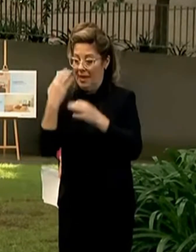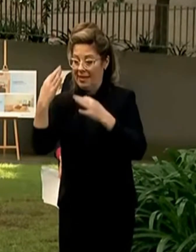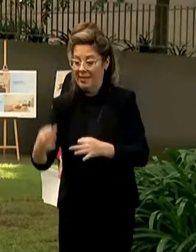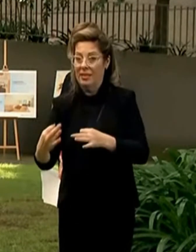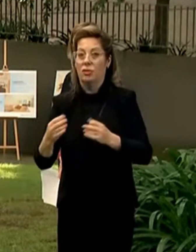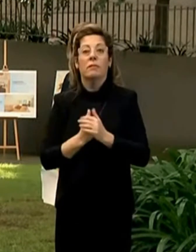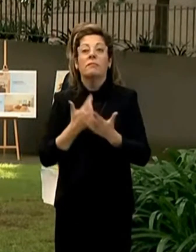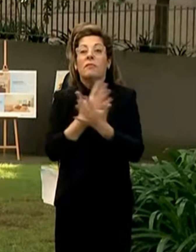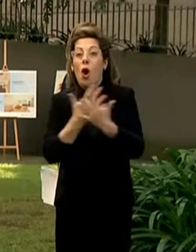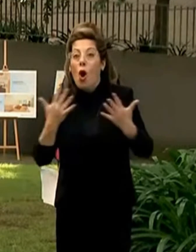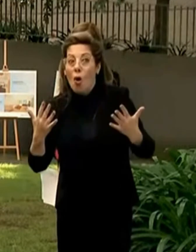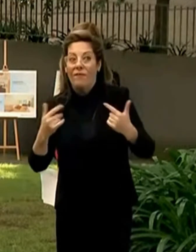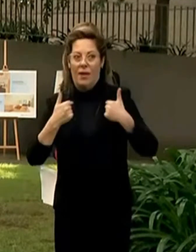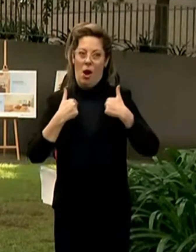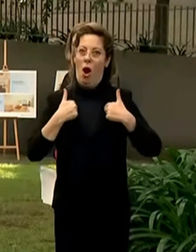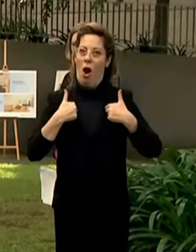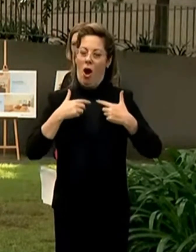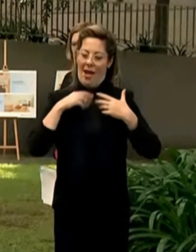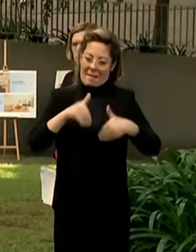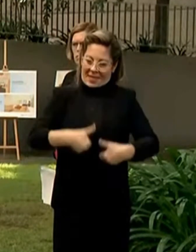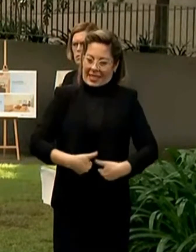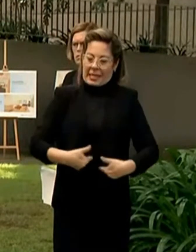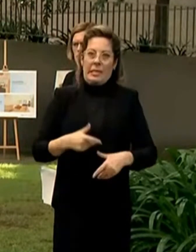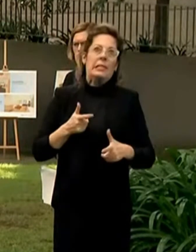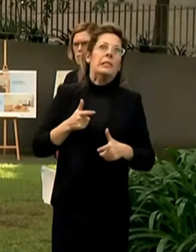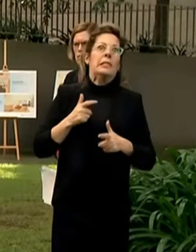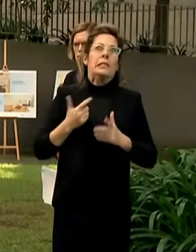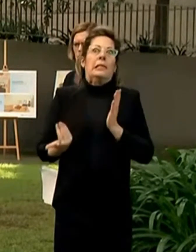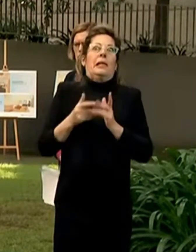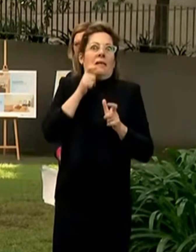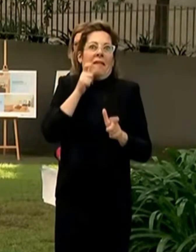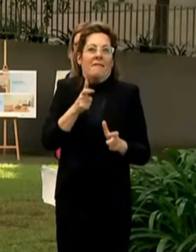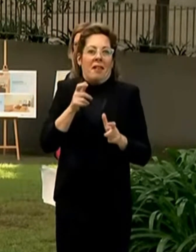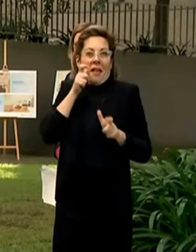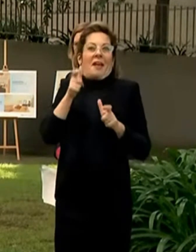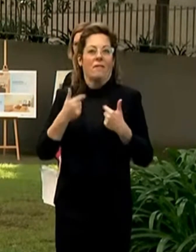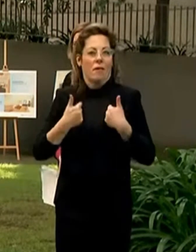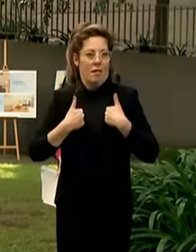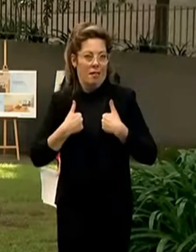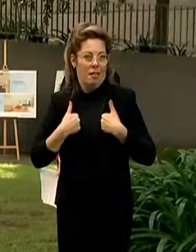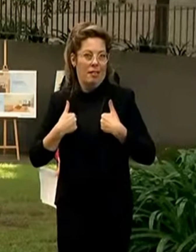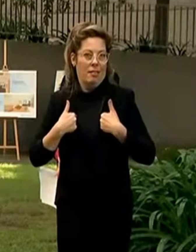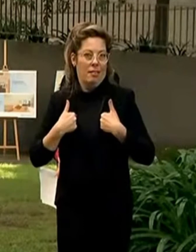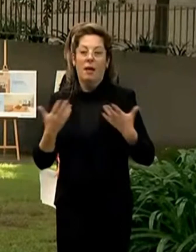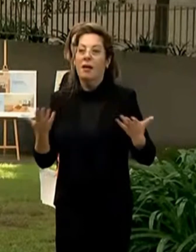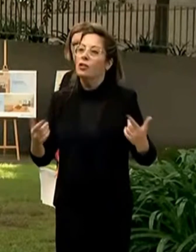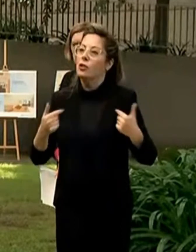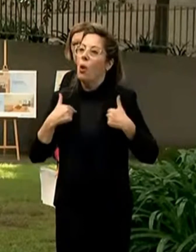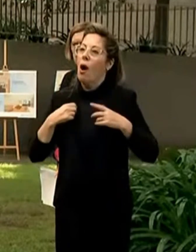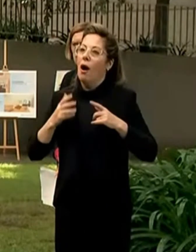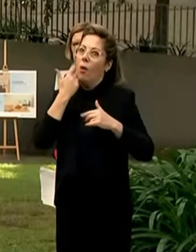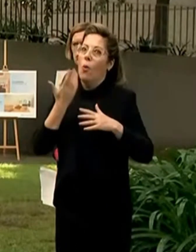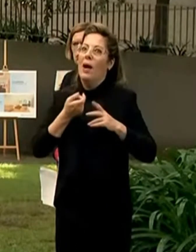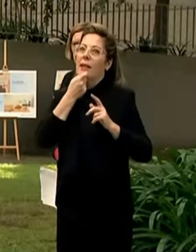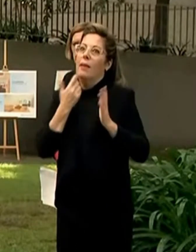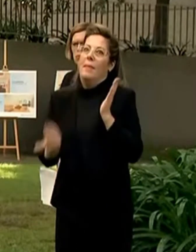I'll often go beyond the health advice because I'm a cautious person, but if anybody wants to go over and above the health advice, that's a matter for them.